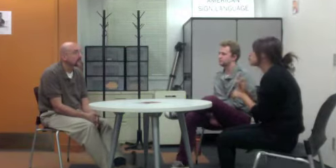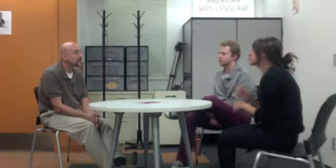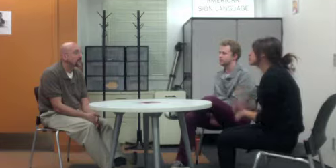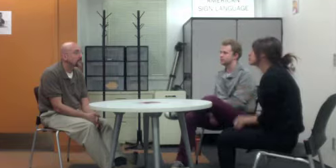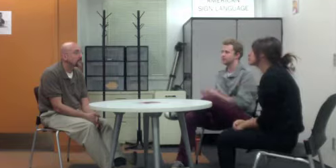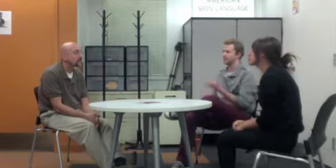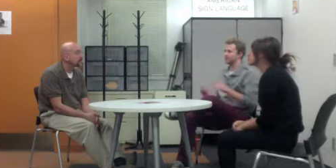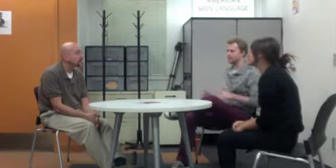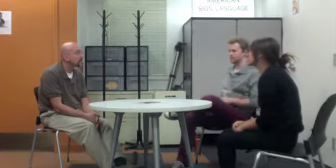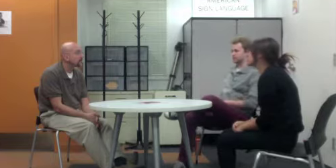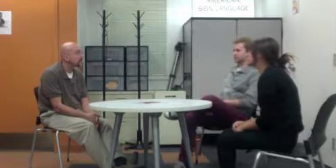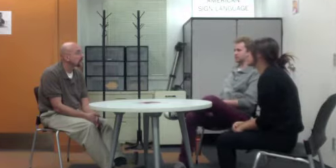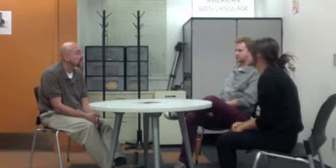Did you do any activities or anything?